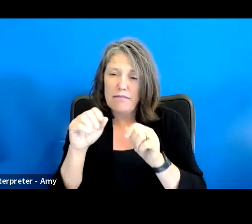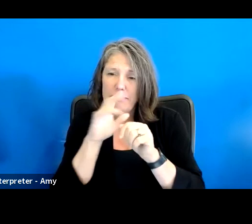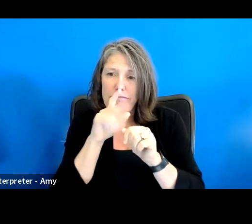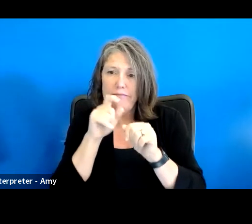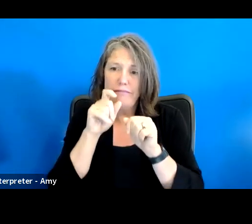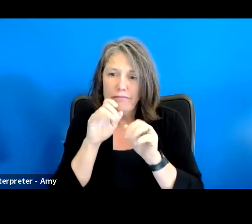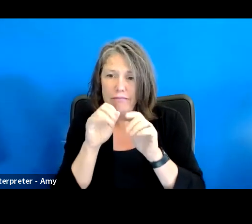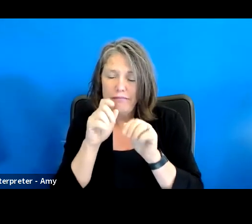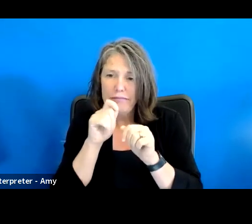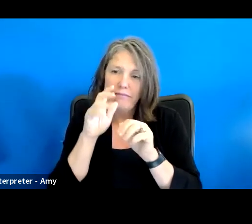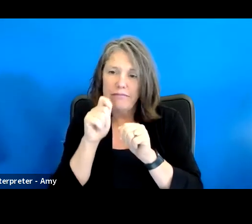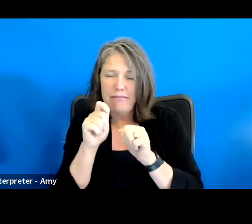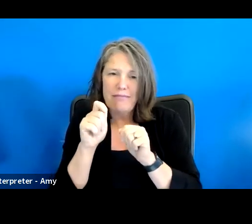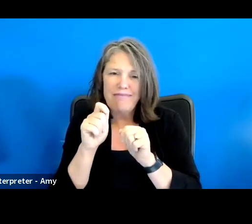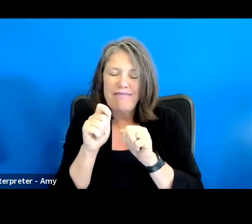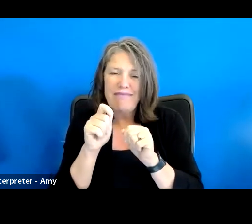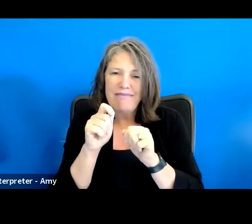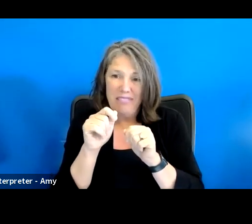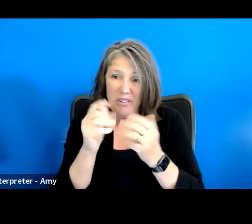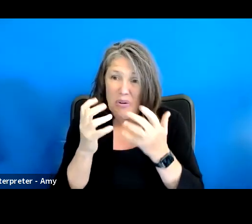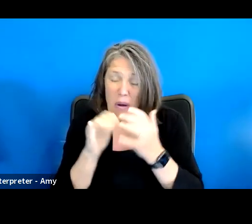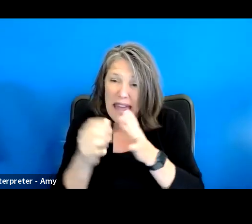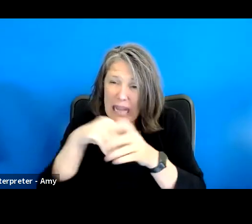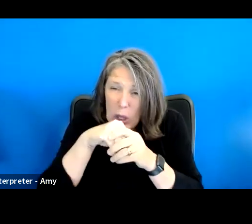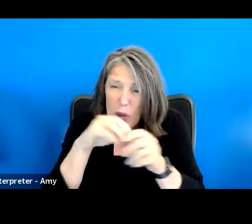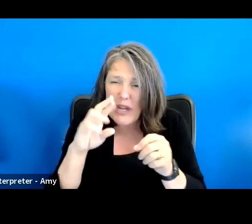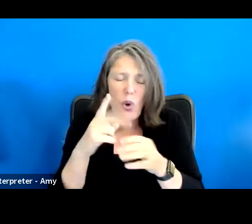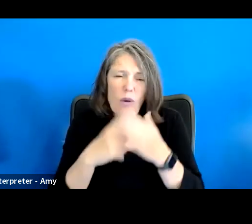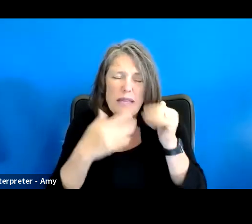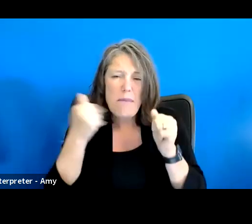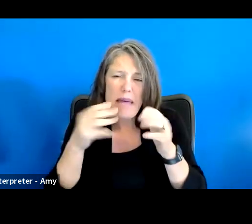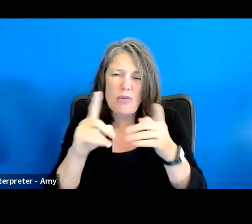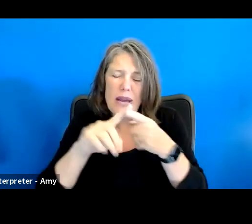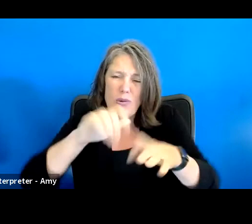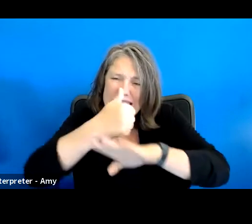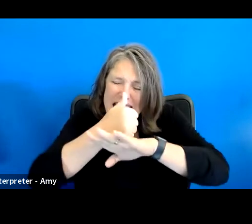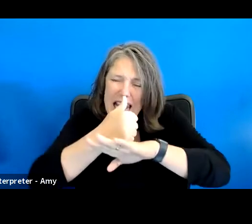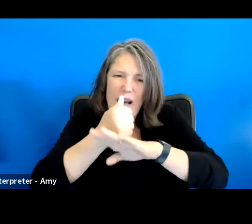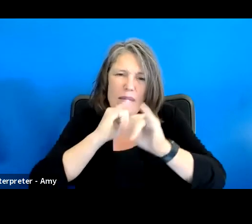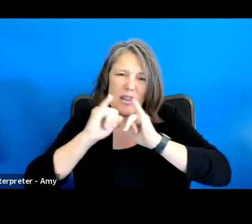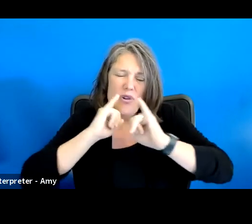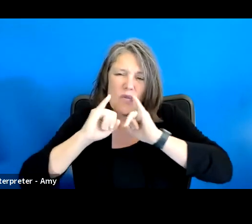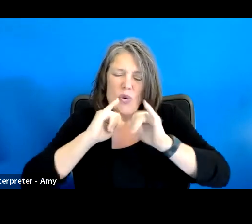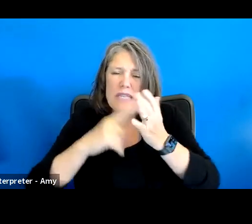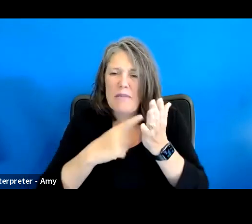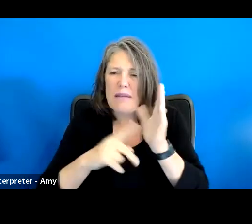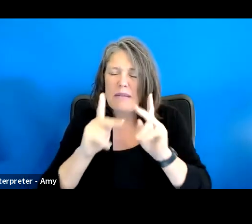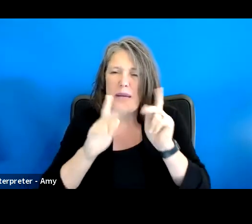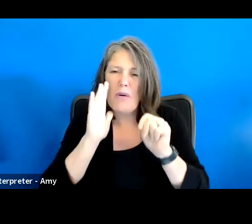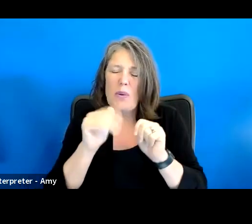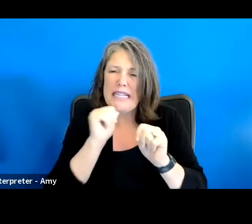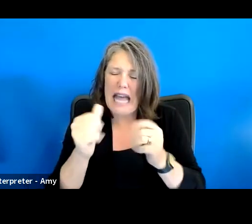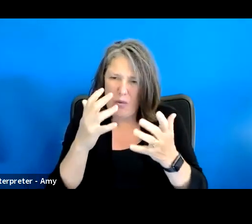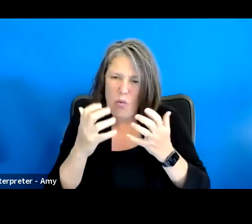these, included? What is the best way to set up these interviews? Sometimes people will not want